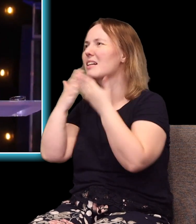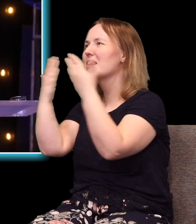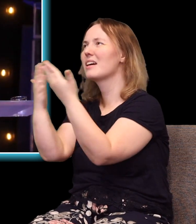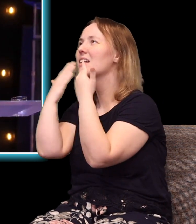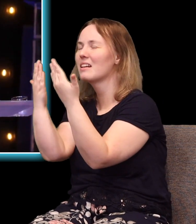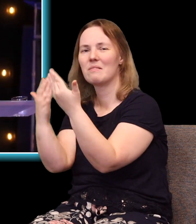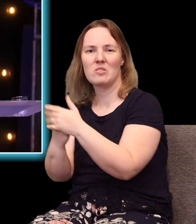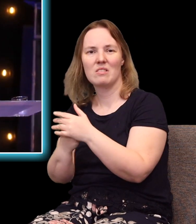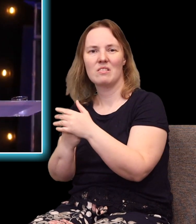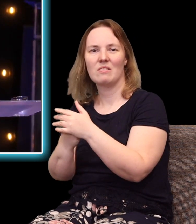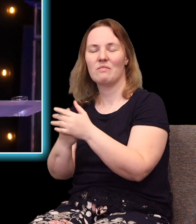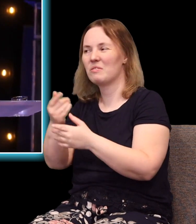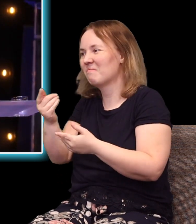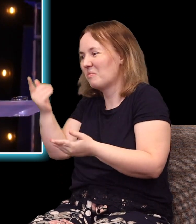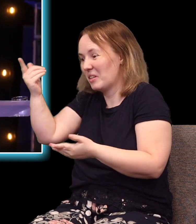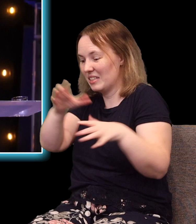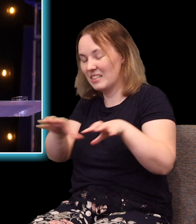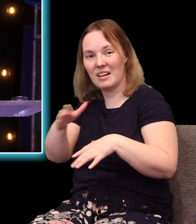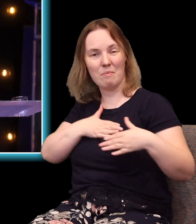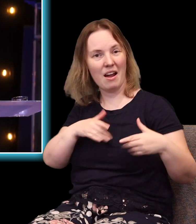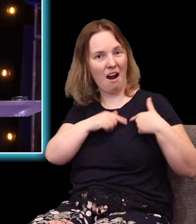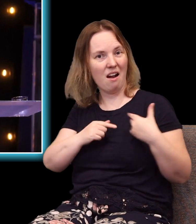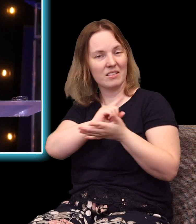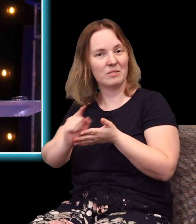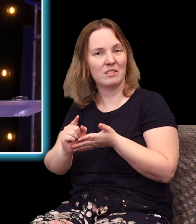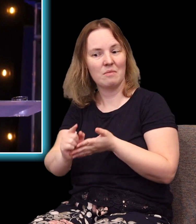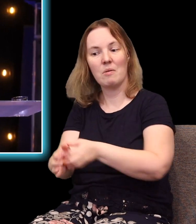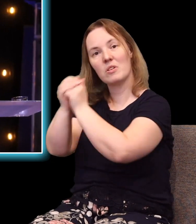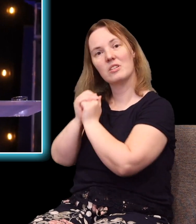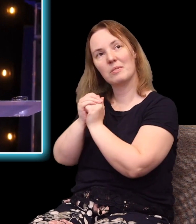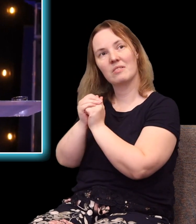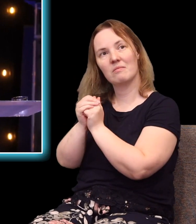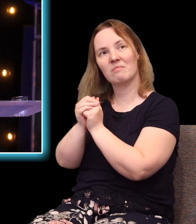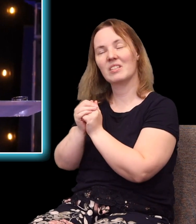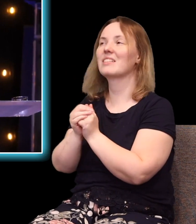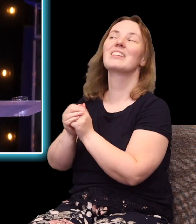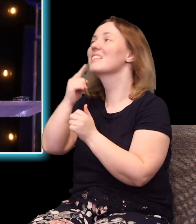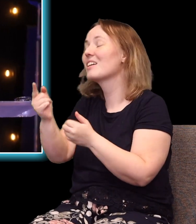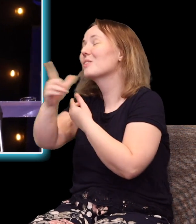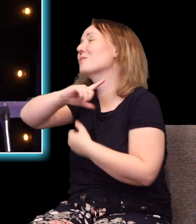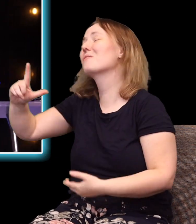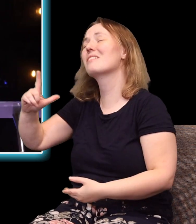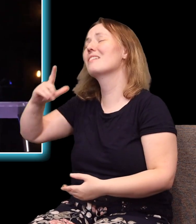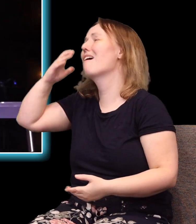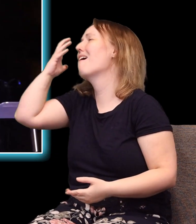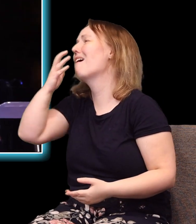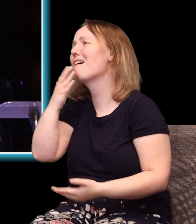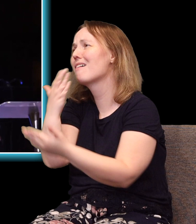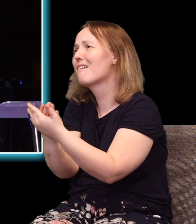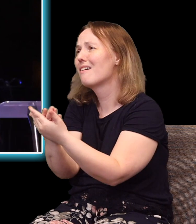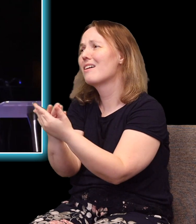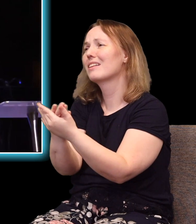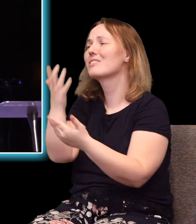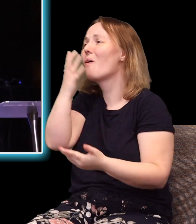Are we singing and thanking him for what he's done in my heart this week? Am I worshiping him because I can say, Lord, you're so good, and